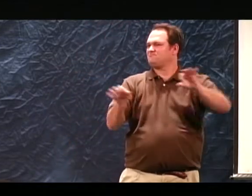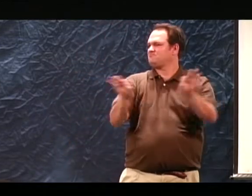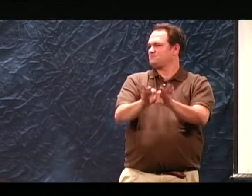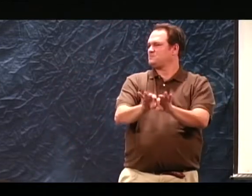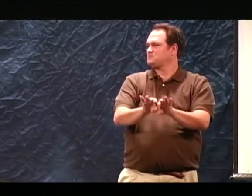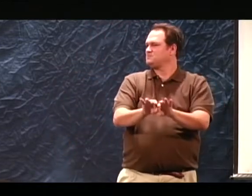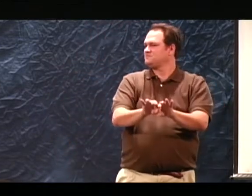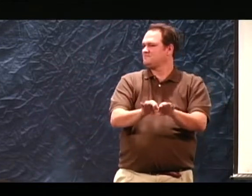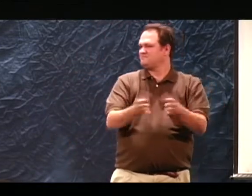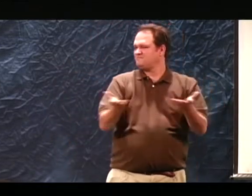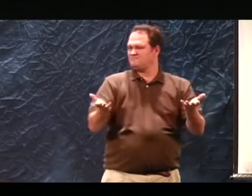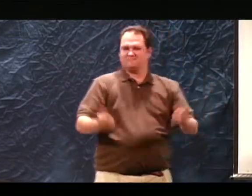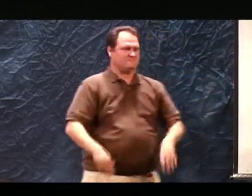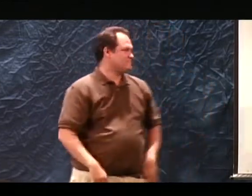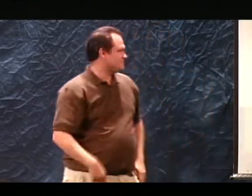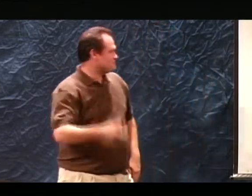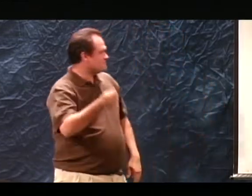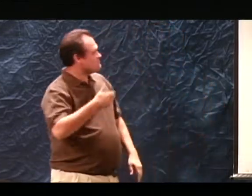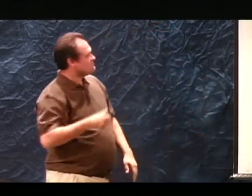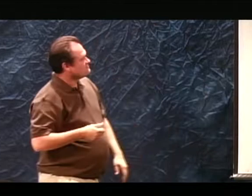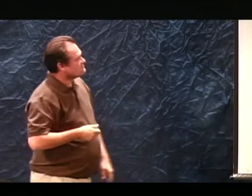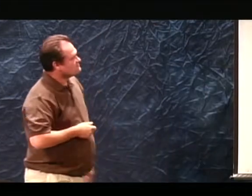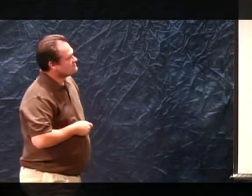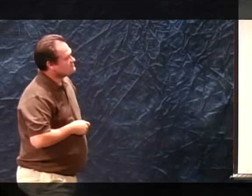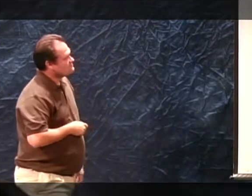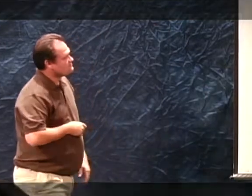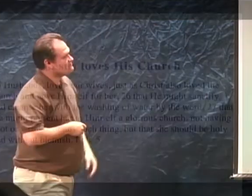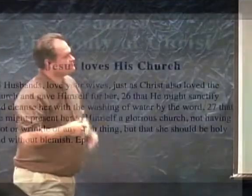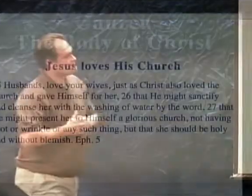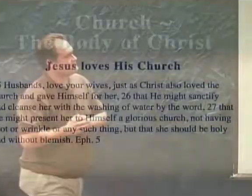supporting one another the body functions